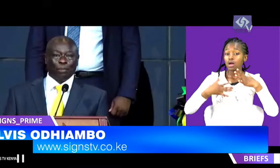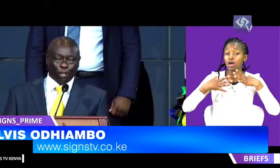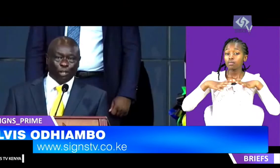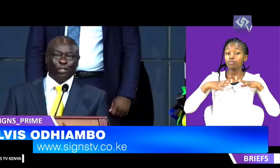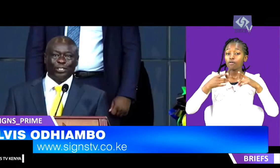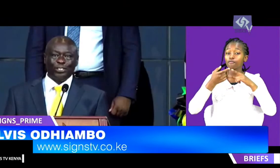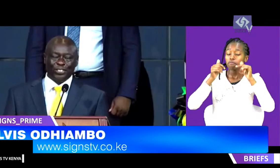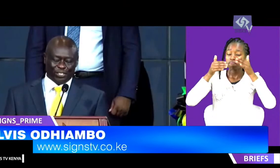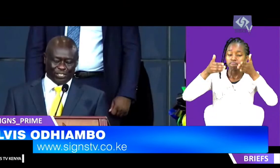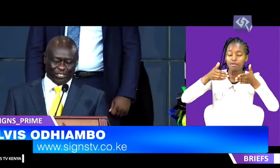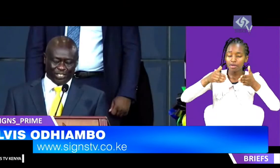Jambo.